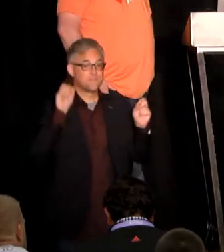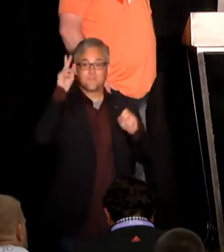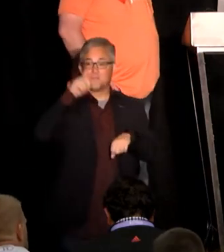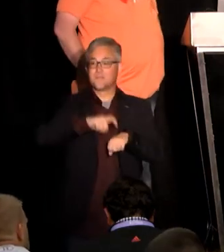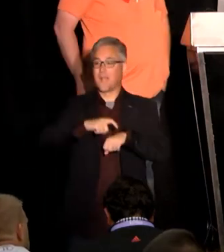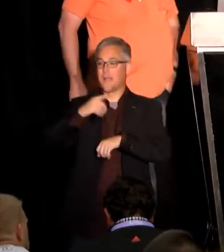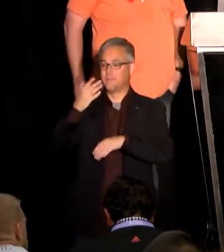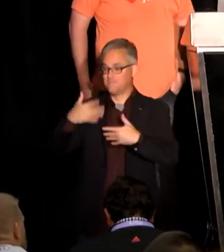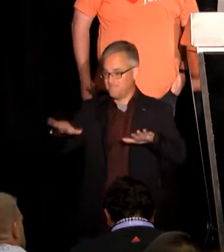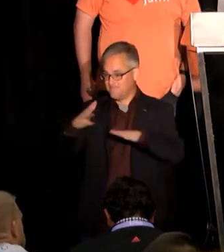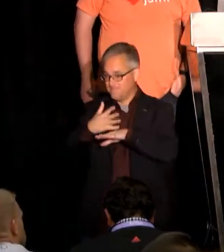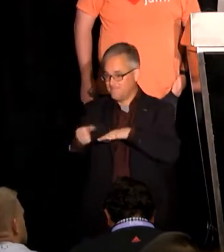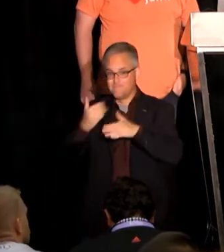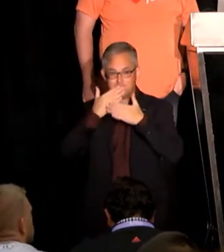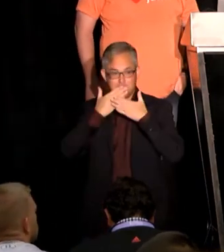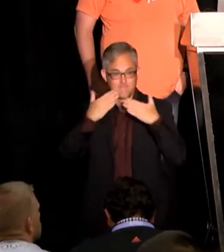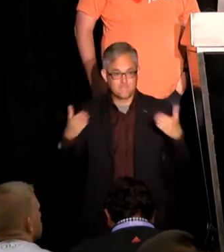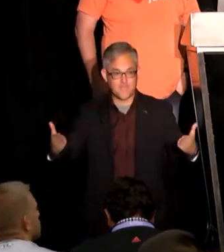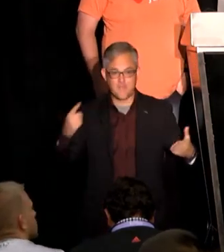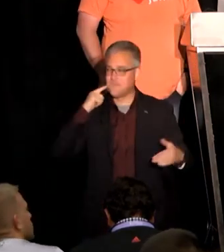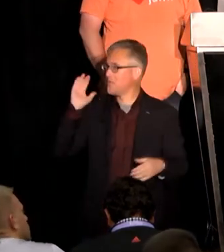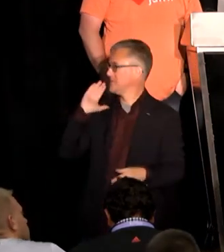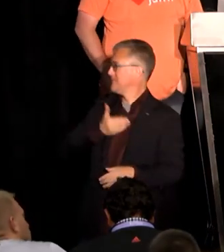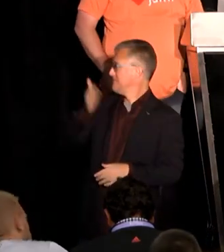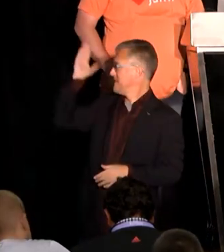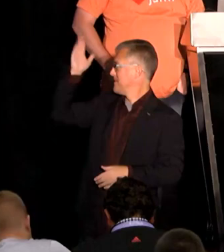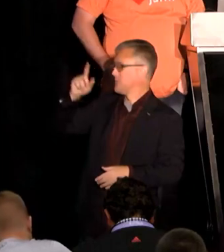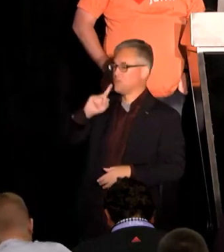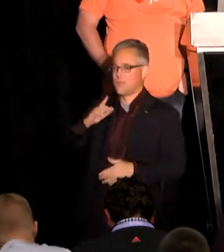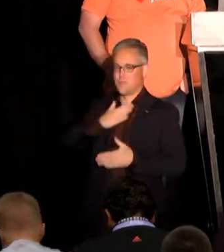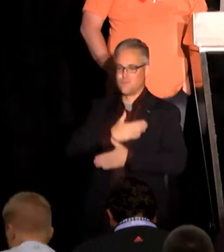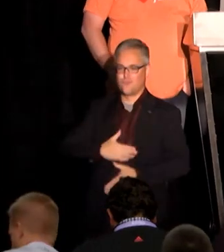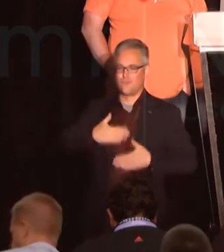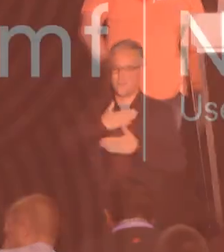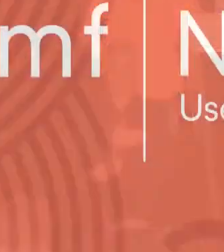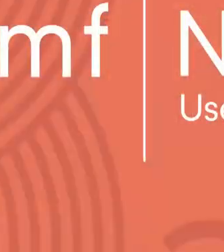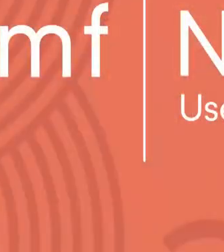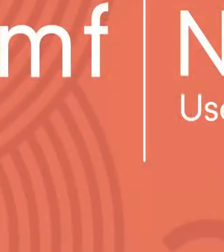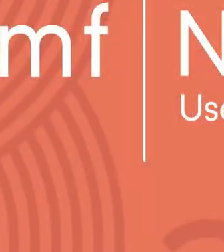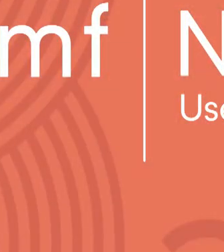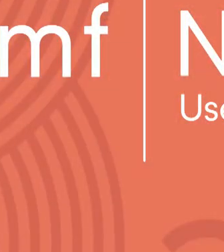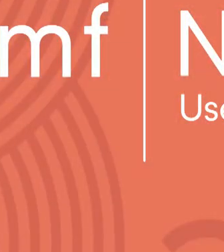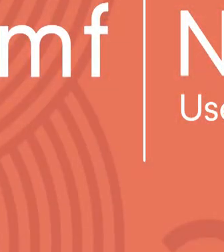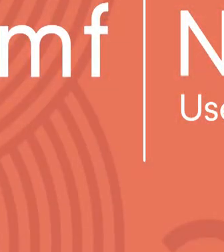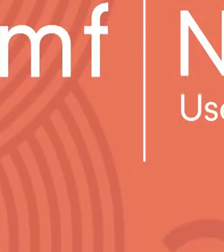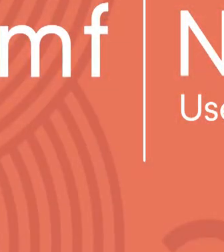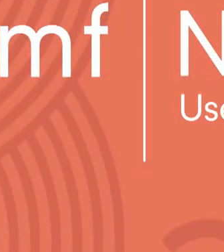time. Thank you so much to our speakers. We really appreciate your time today.